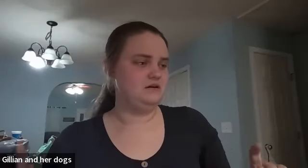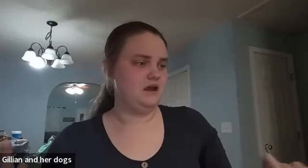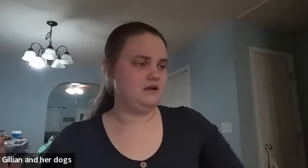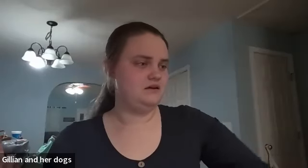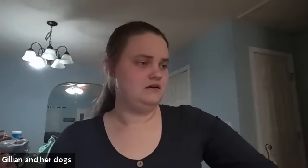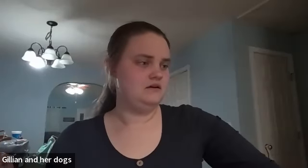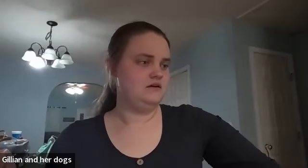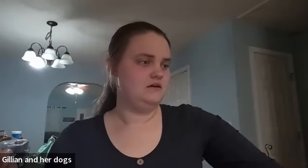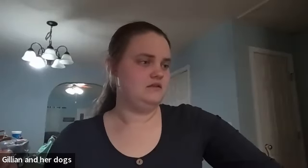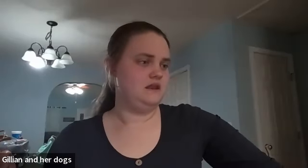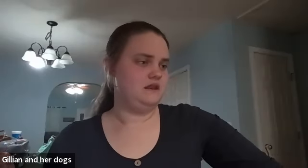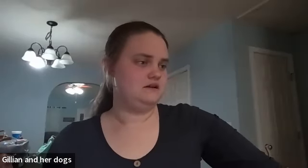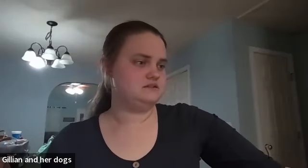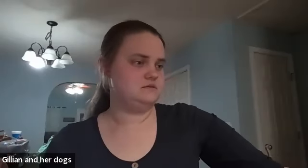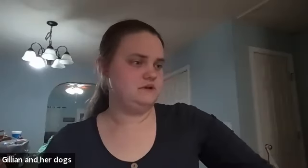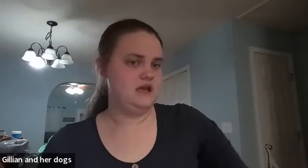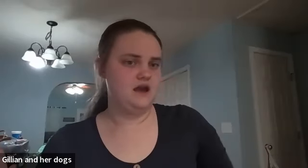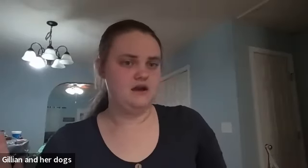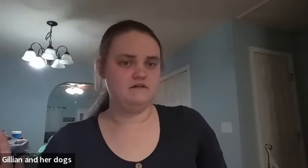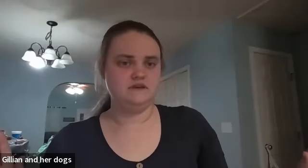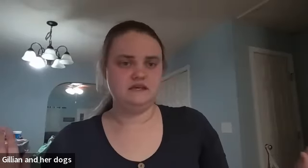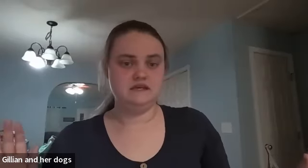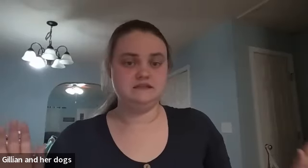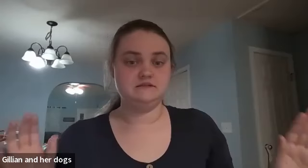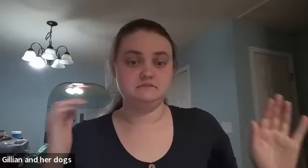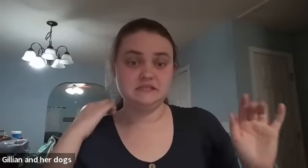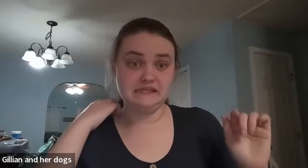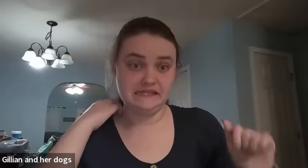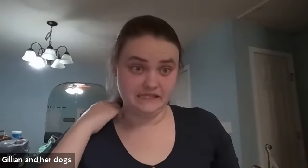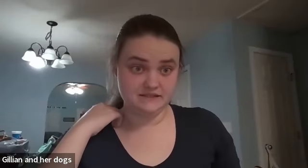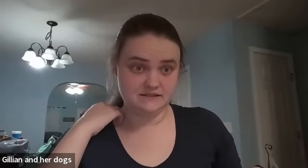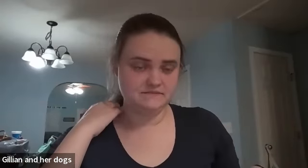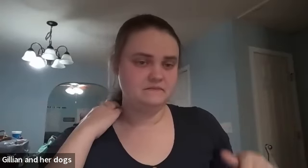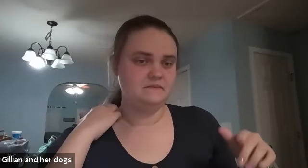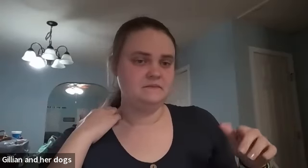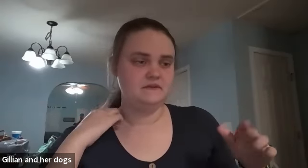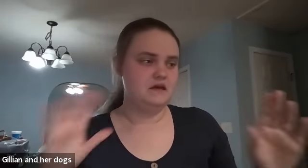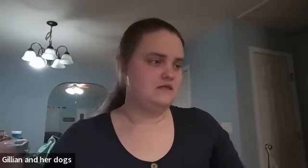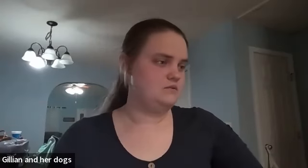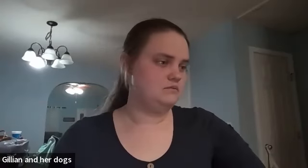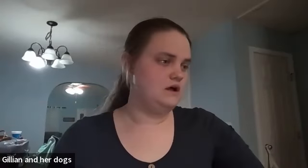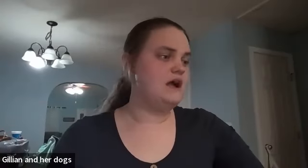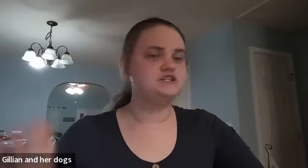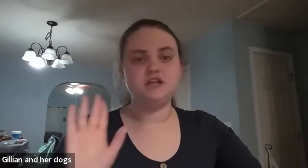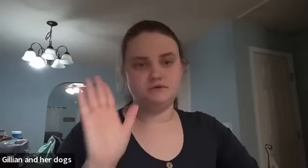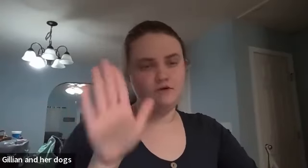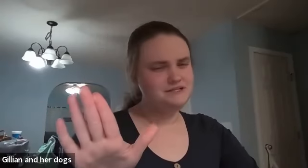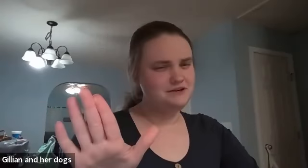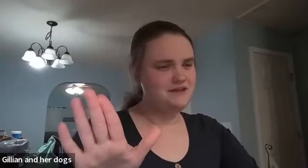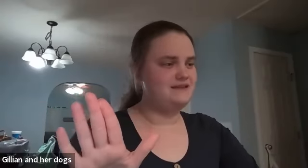Okay. The next one we have is please. And then, well, actually, no, before we start that,